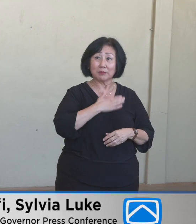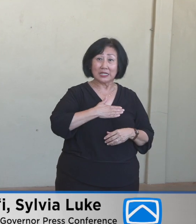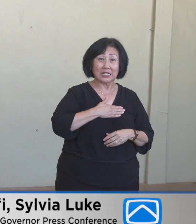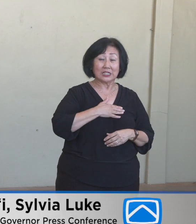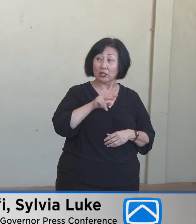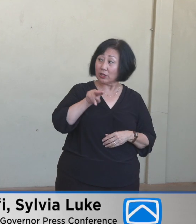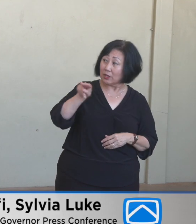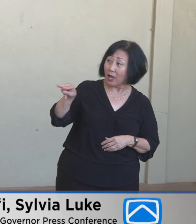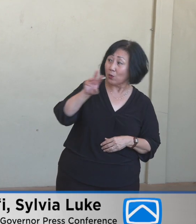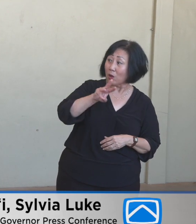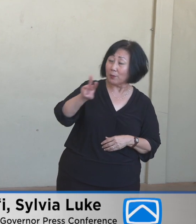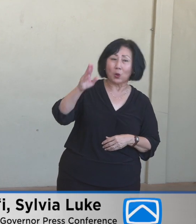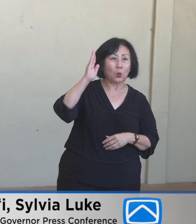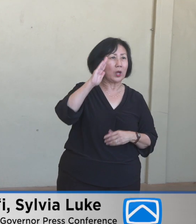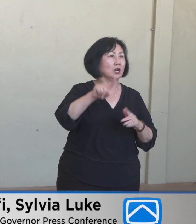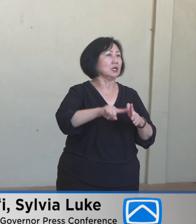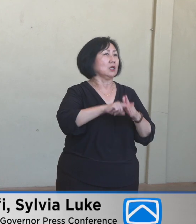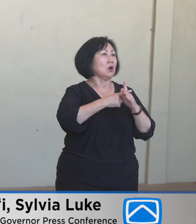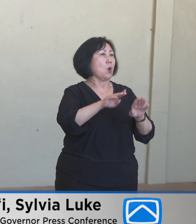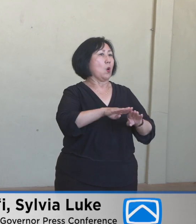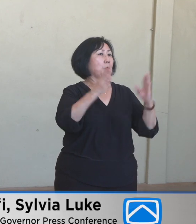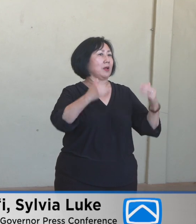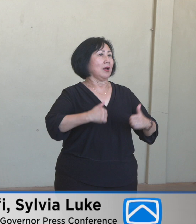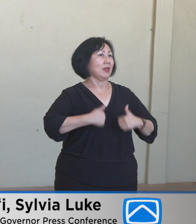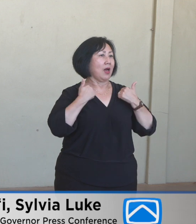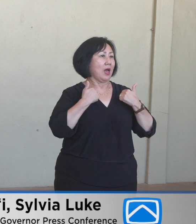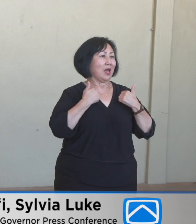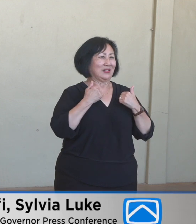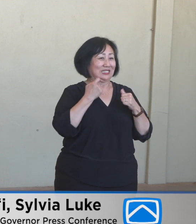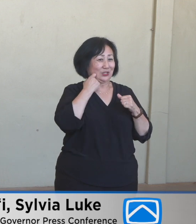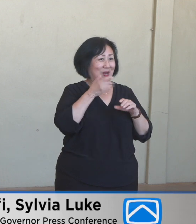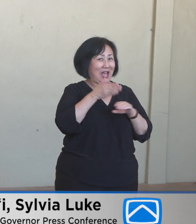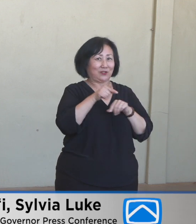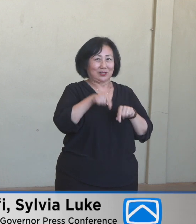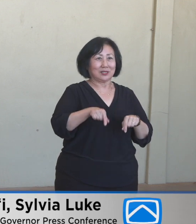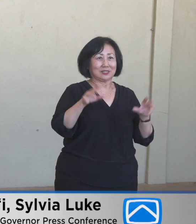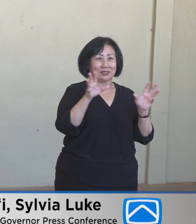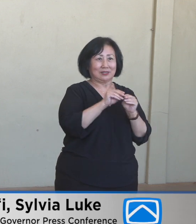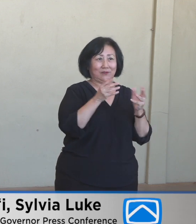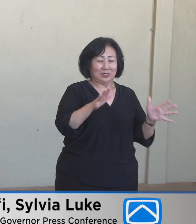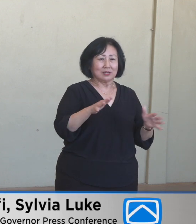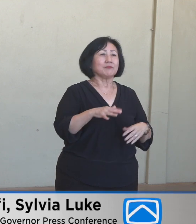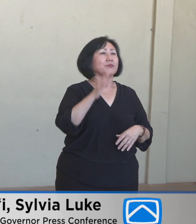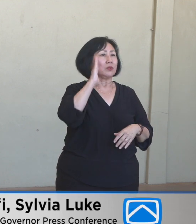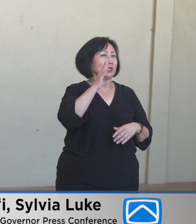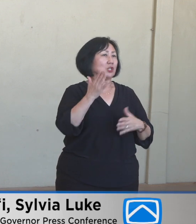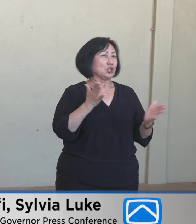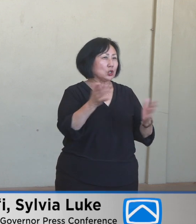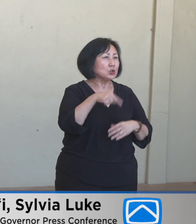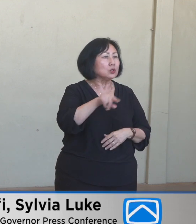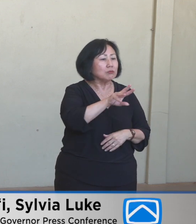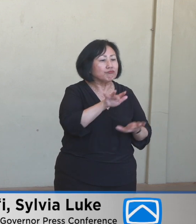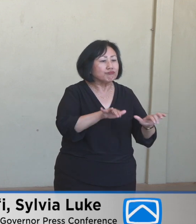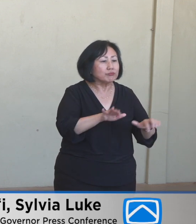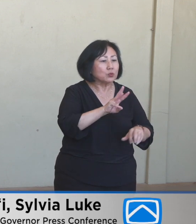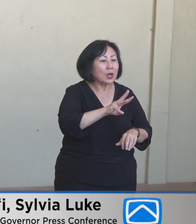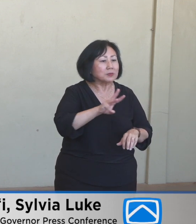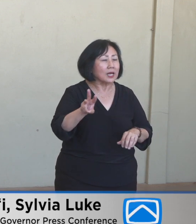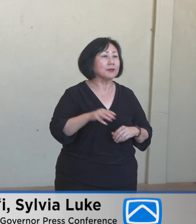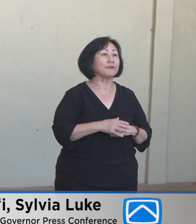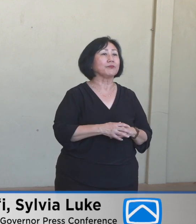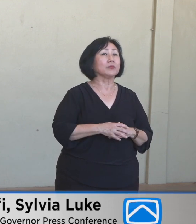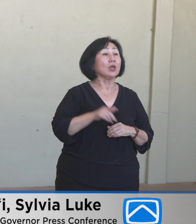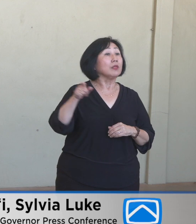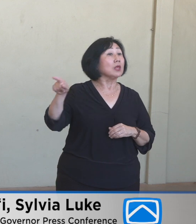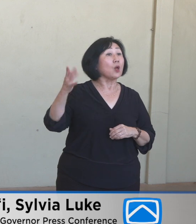this website, this will be launched and active right after this press conference. We encourage you to go, and some of the